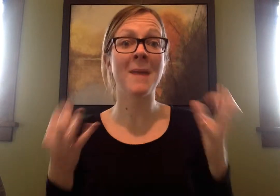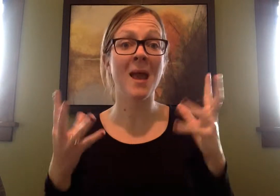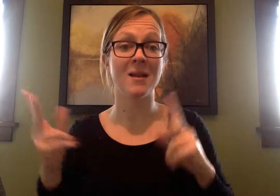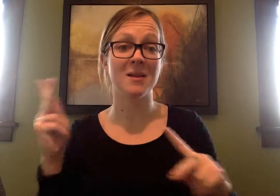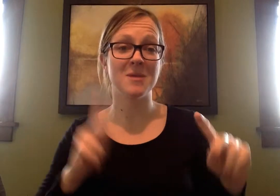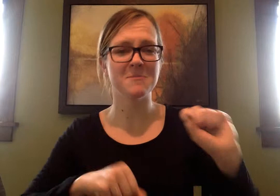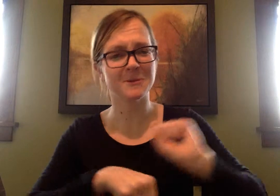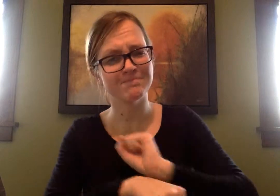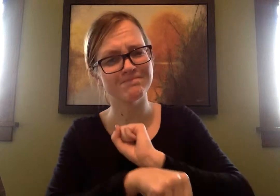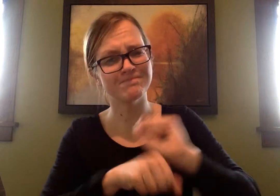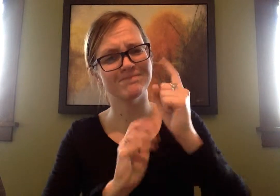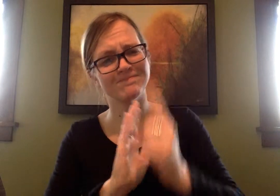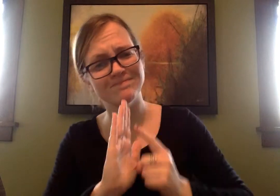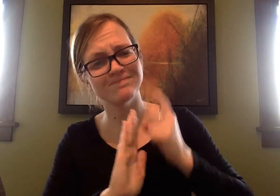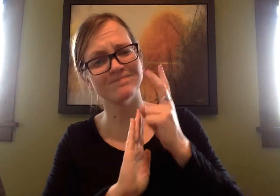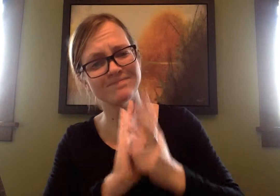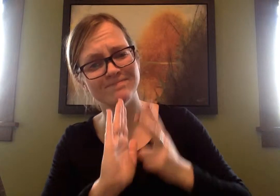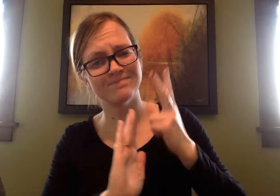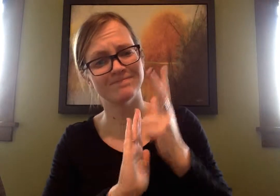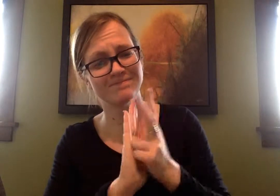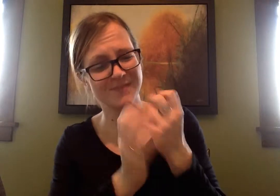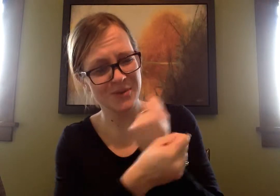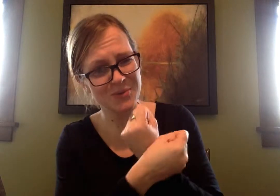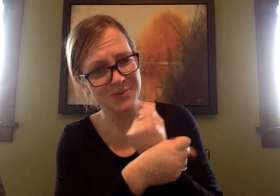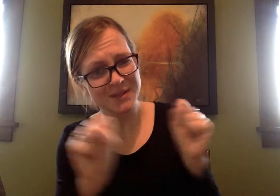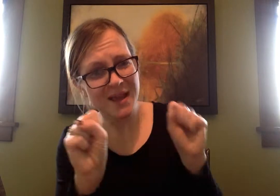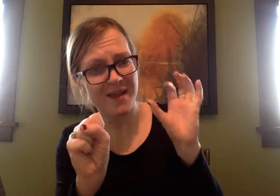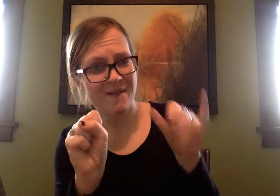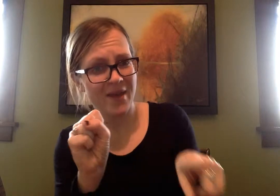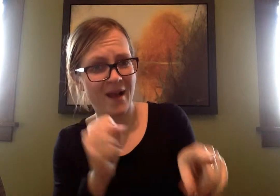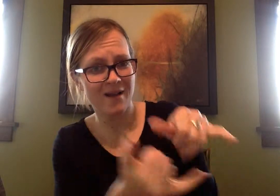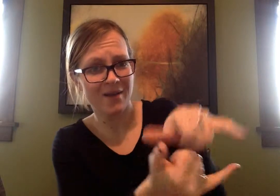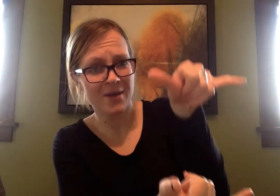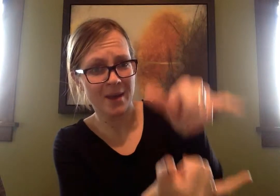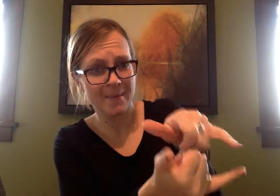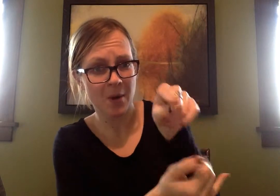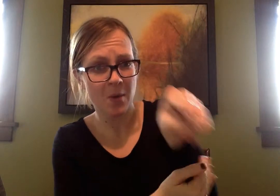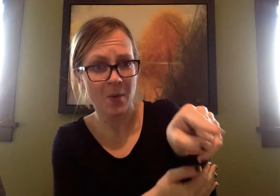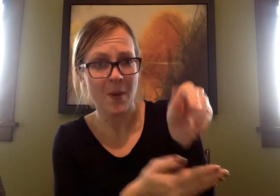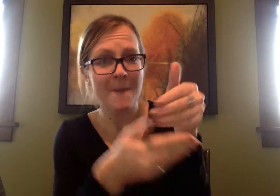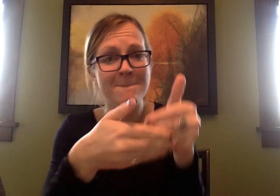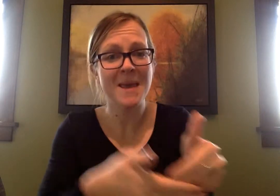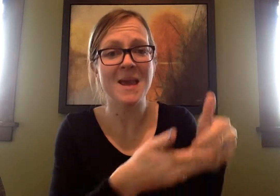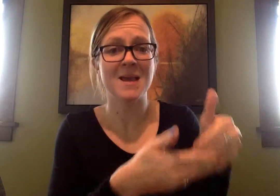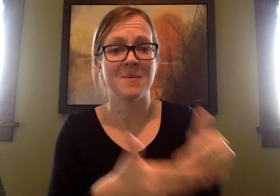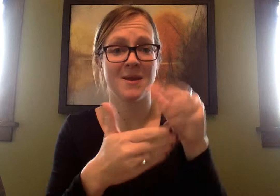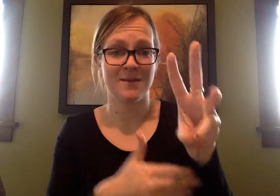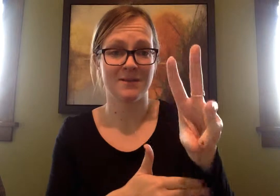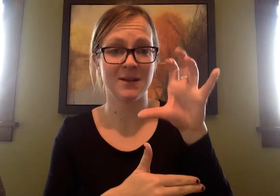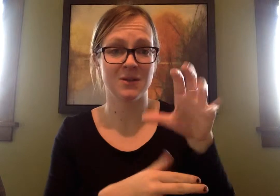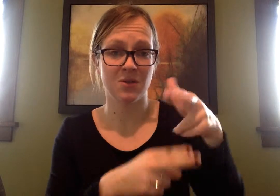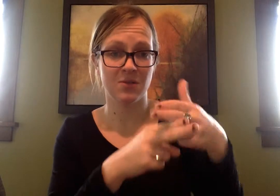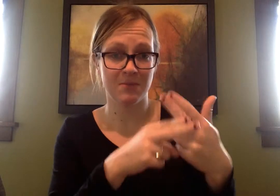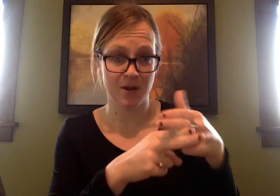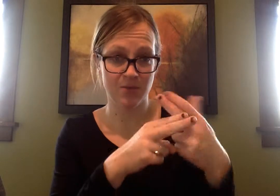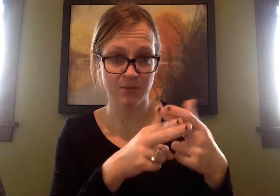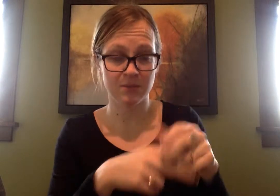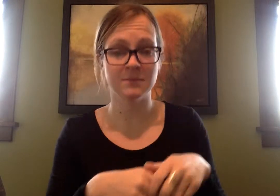the 600-pound baby. Finally, a man named Owen caught the animal, which was later